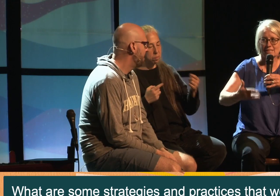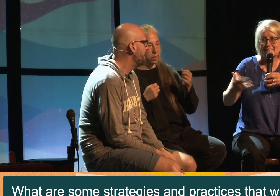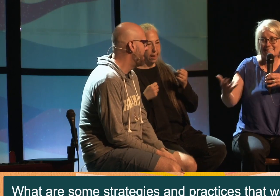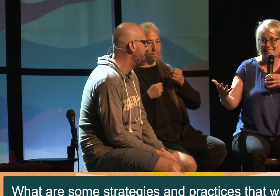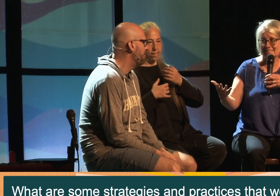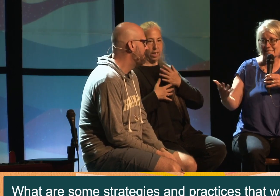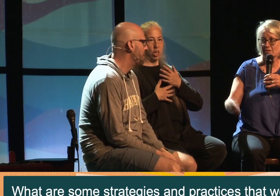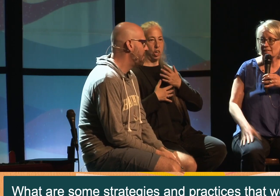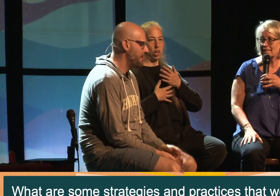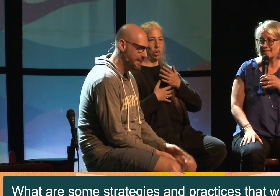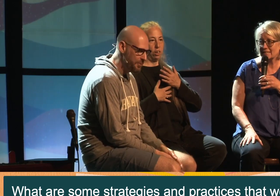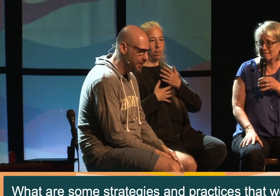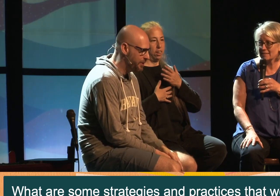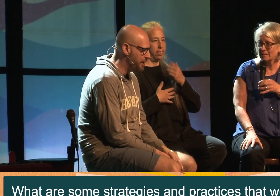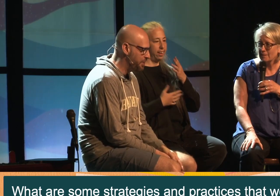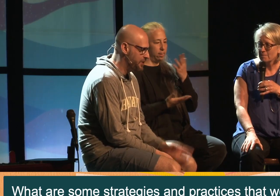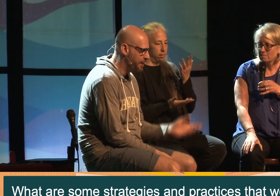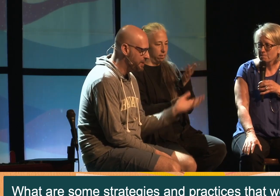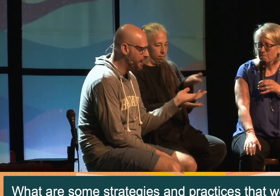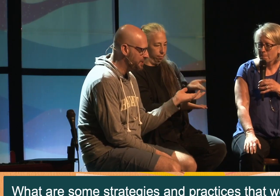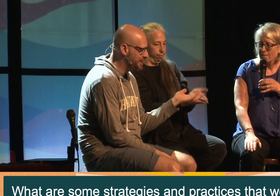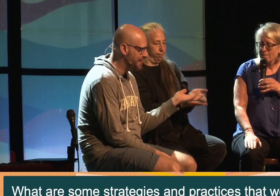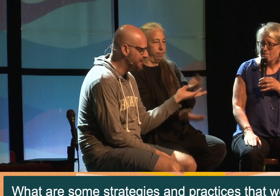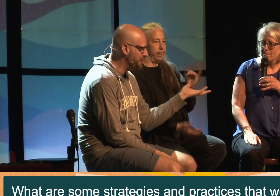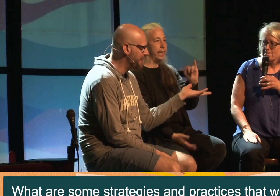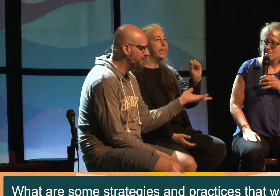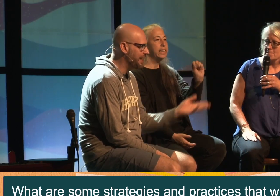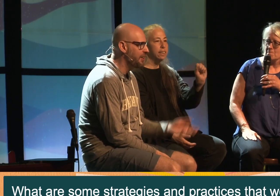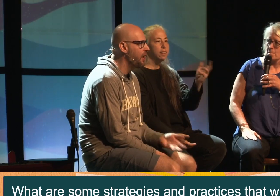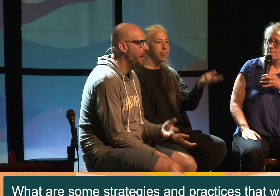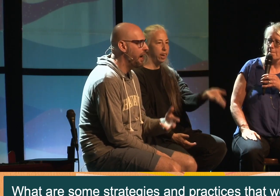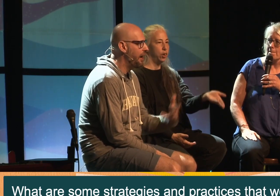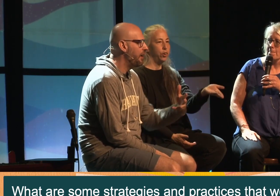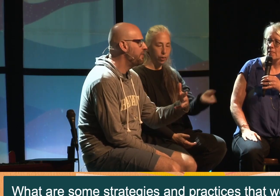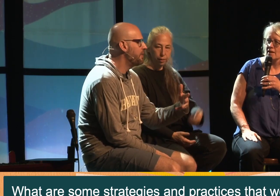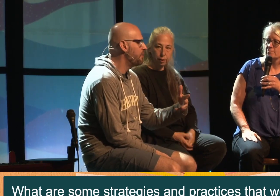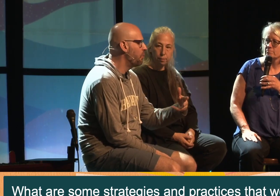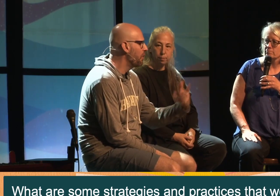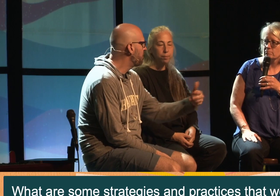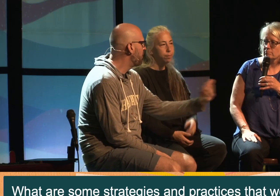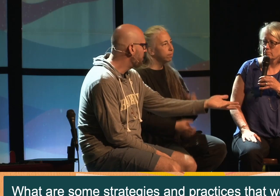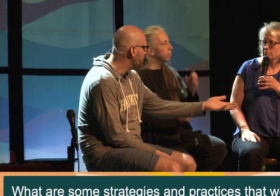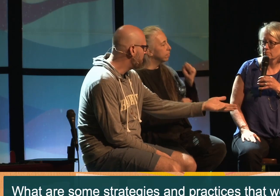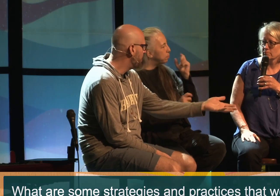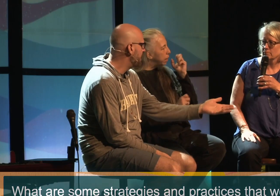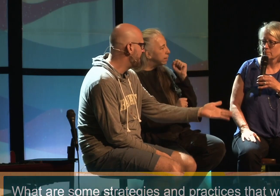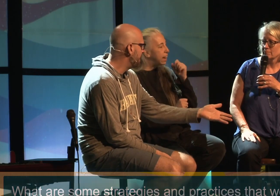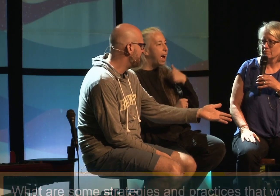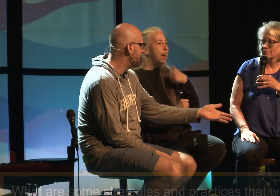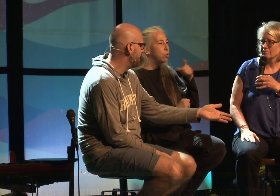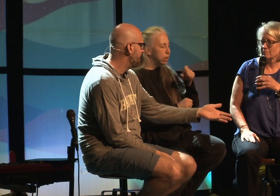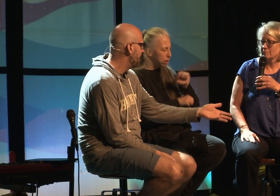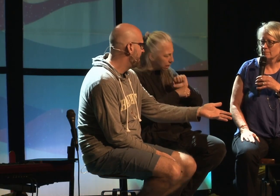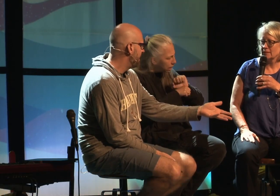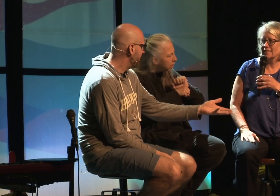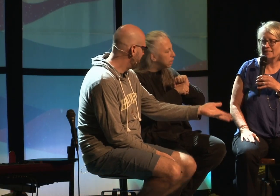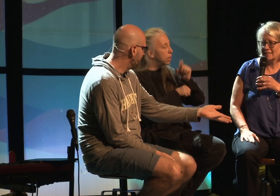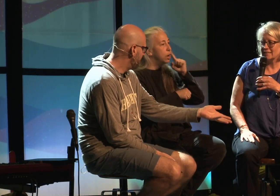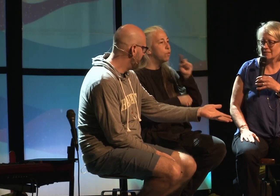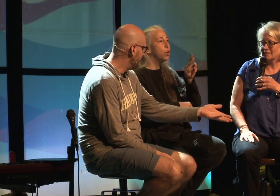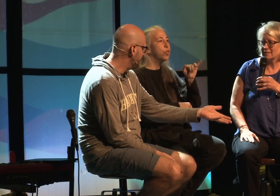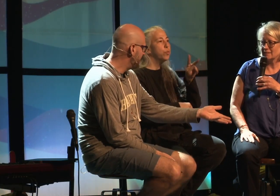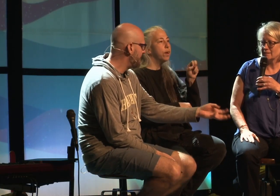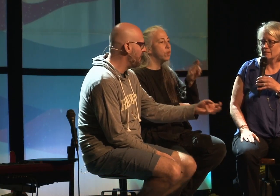is. There's an isness. What a great picture. I was just thinking as you're saying, it's like, I don't have to work for the river to exist.